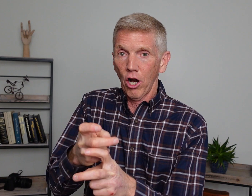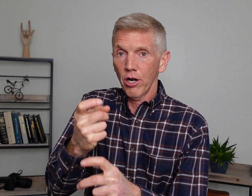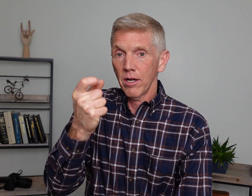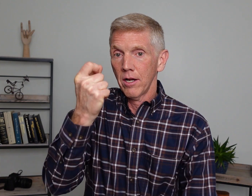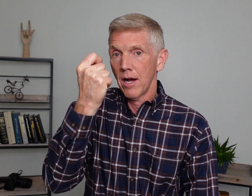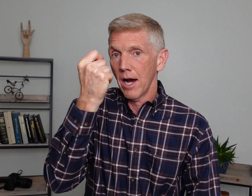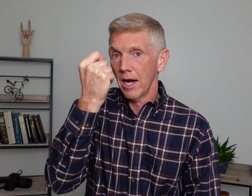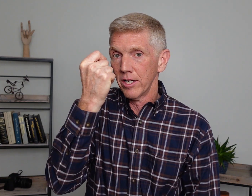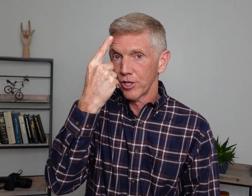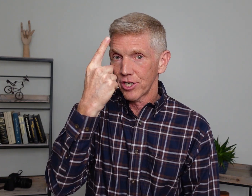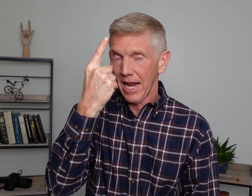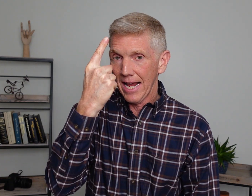Hard. Understand